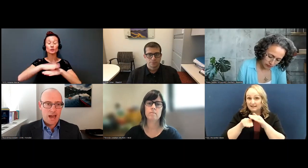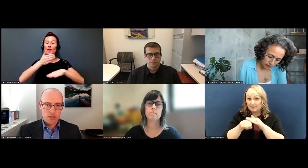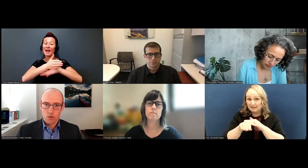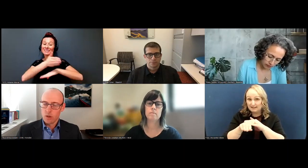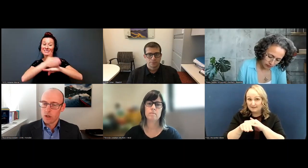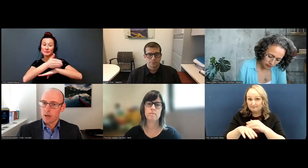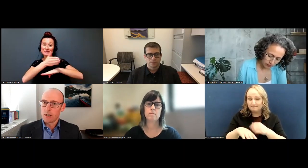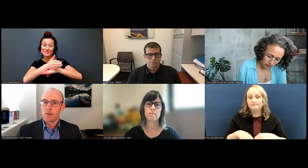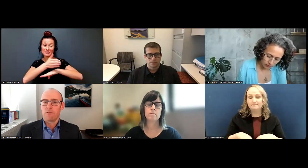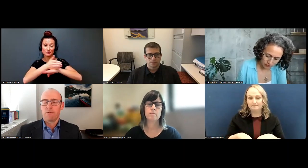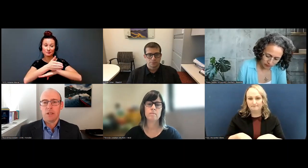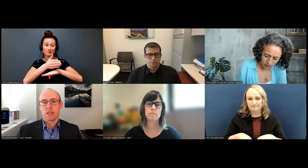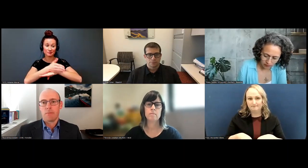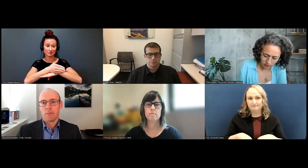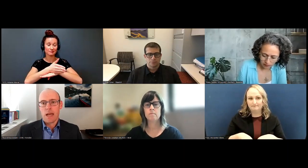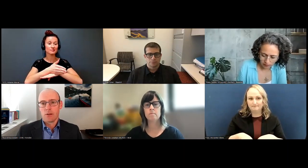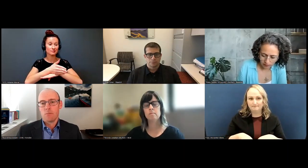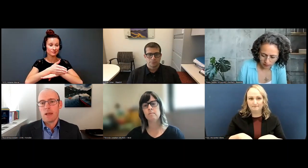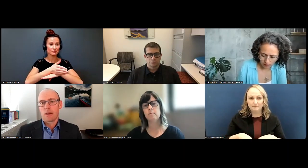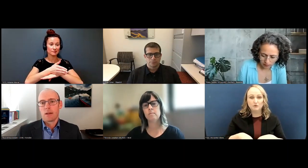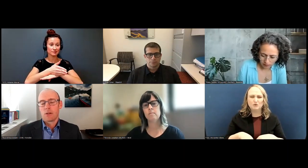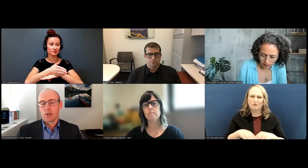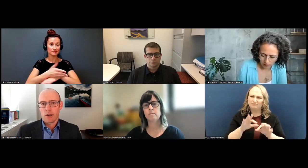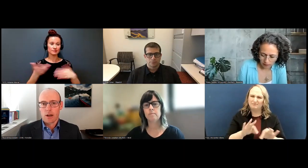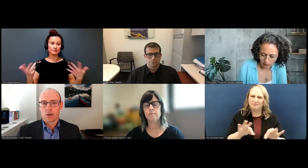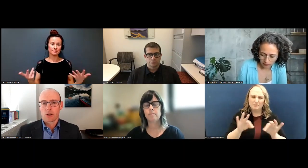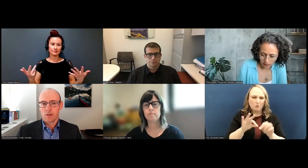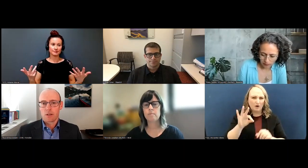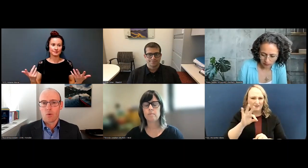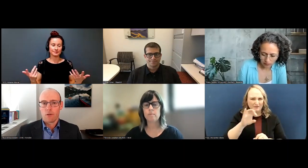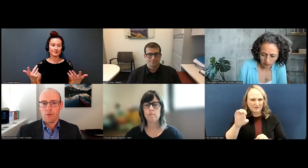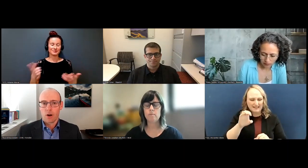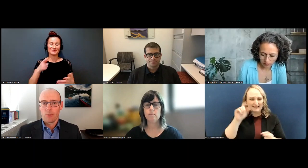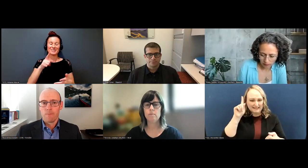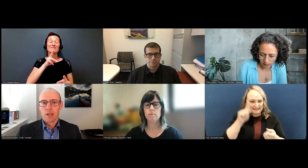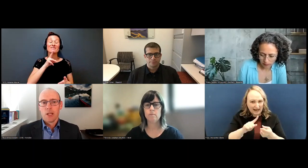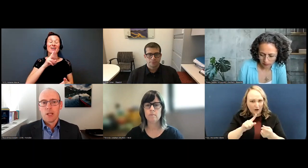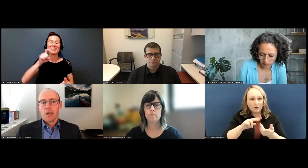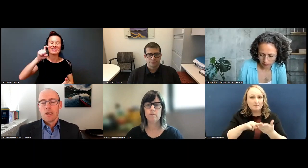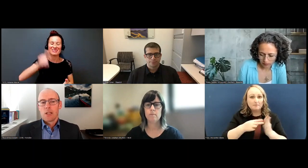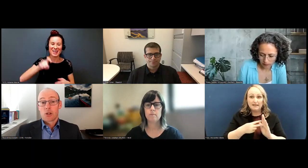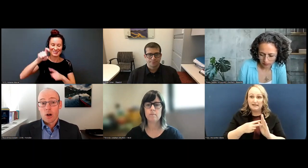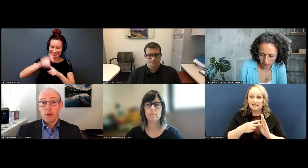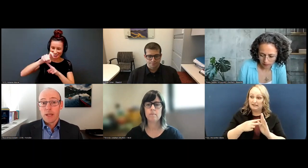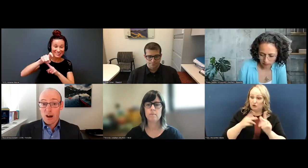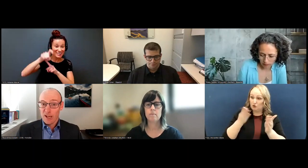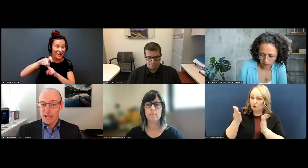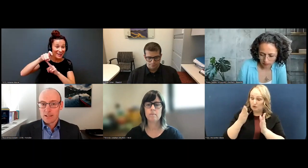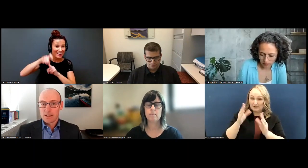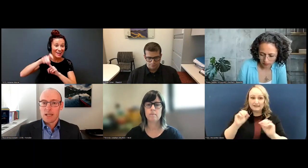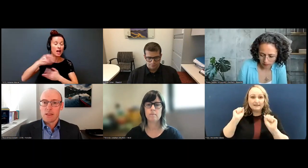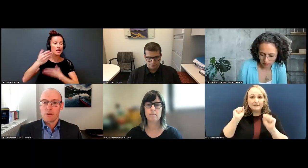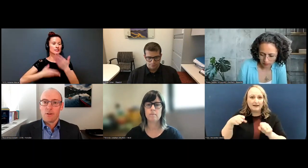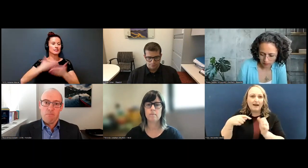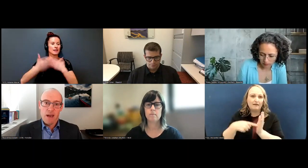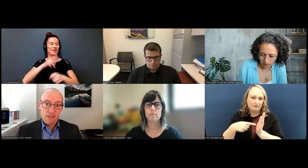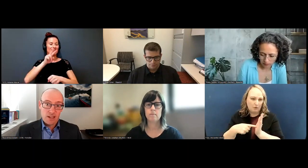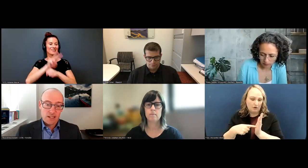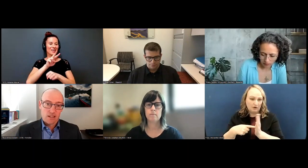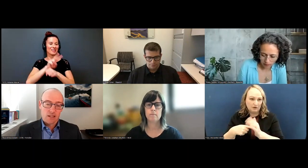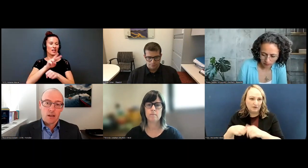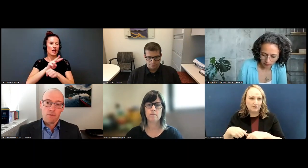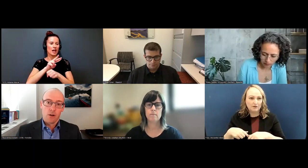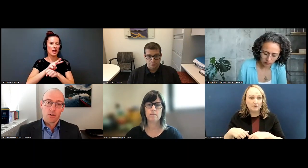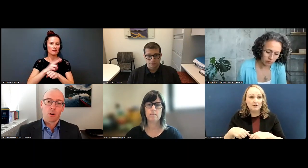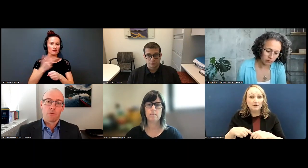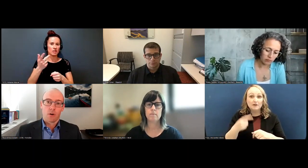is absolutely critical that fees come down to make childcare services more affordable. The trouble now is to get the full